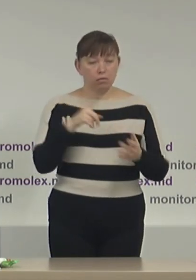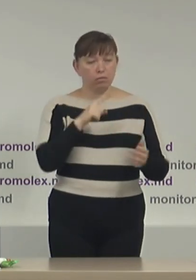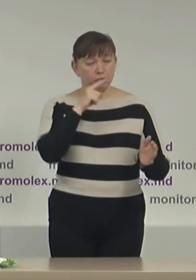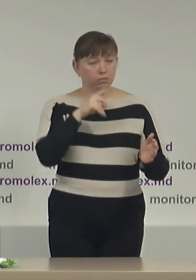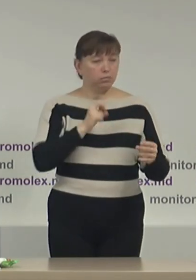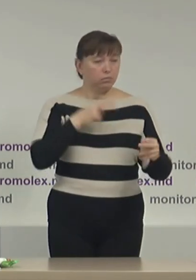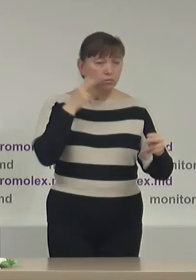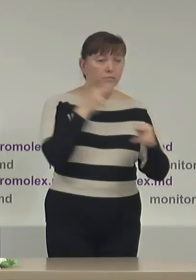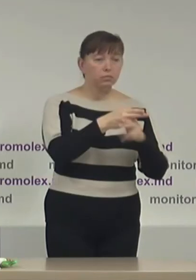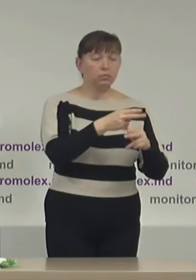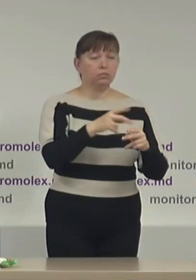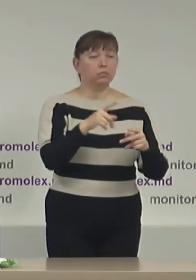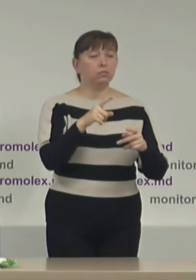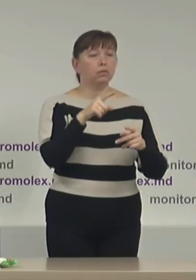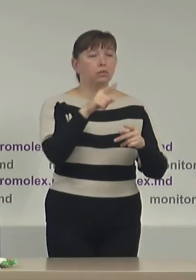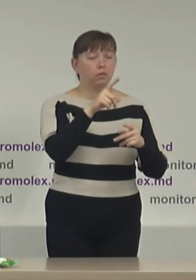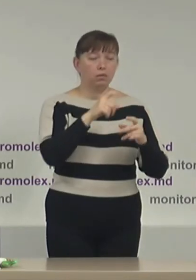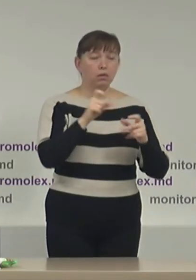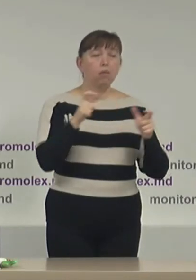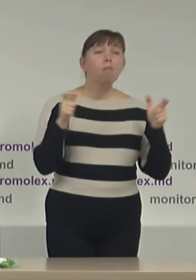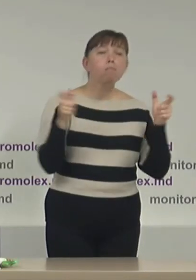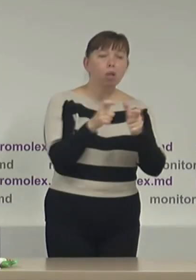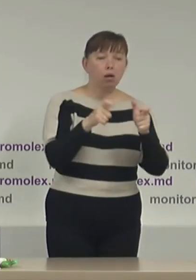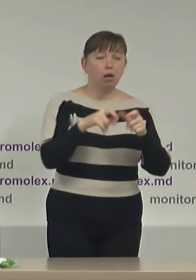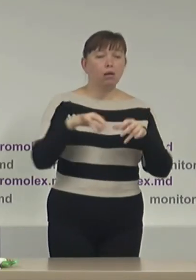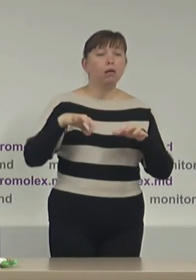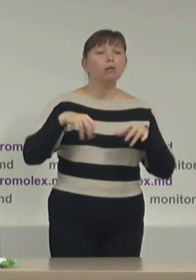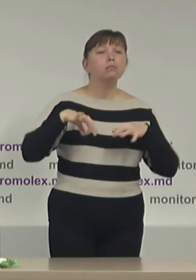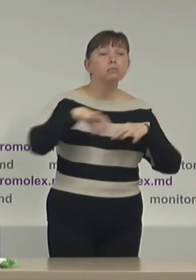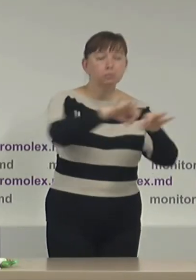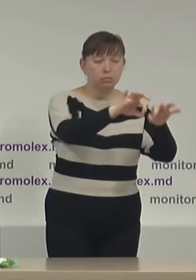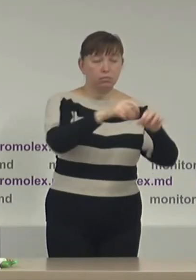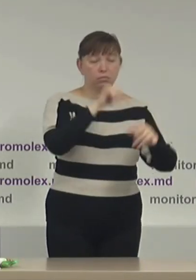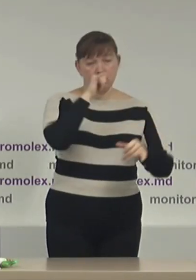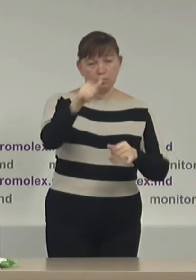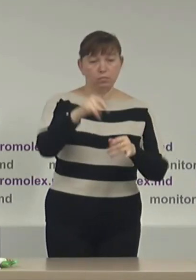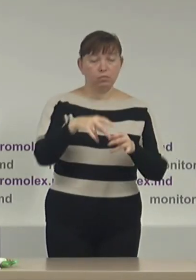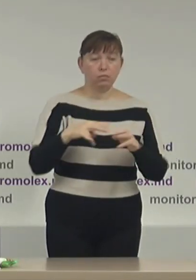reacting to cases of blocking roads.